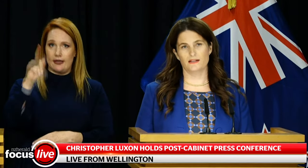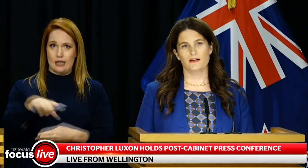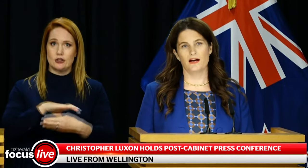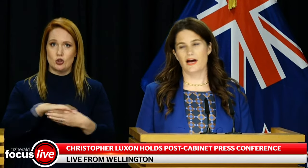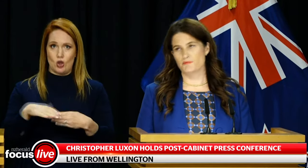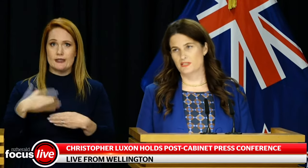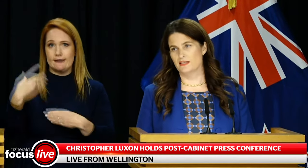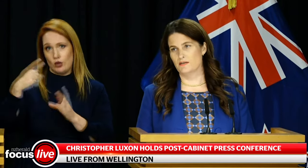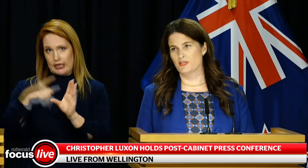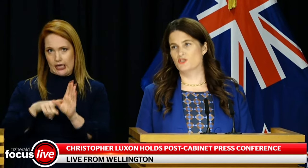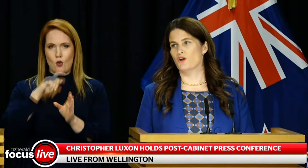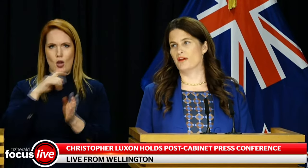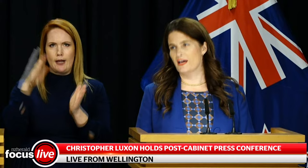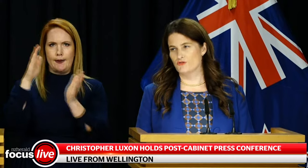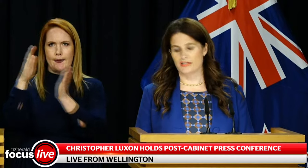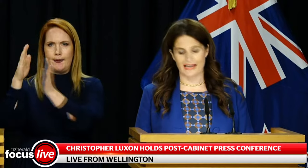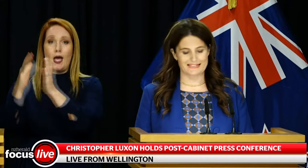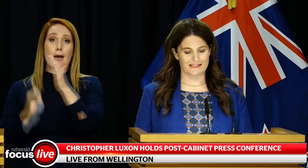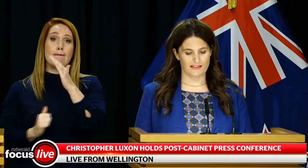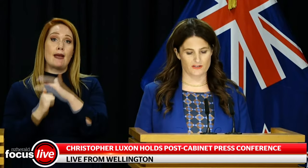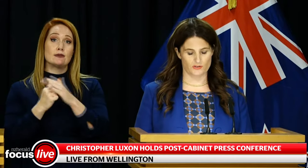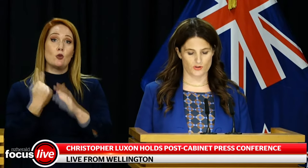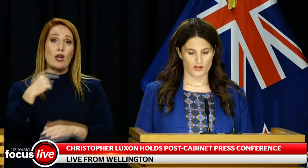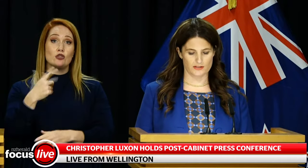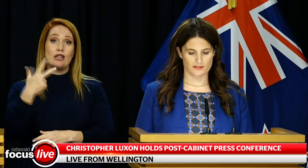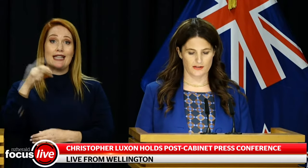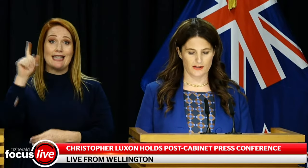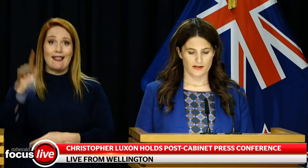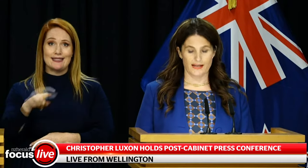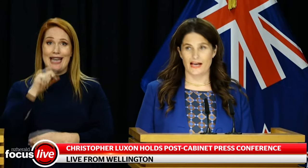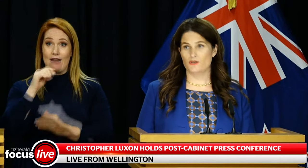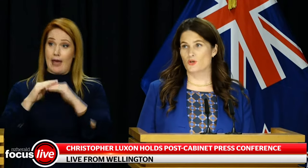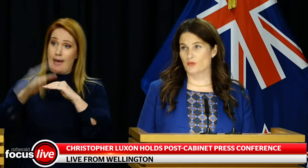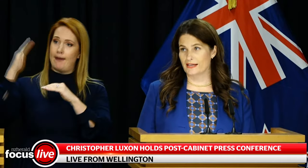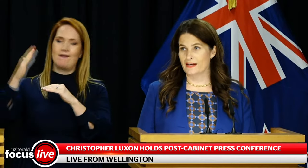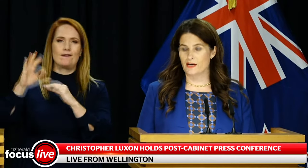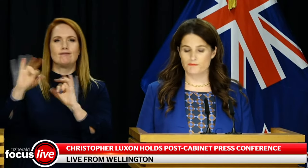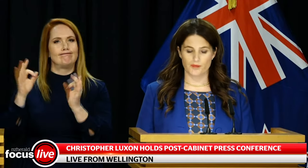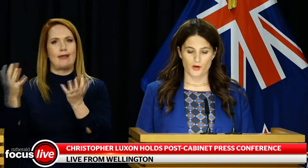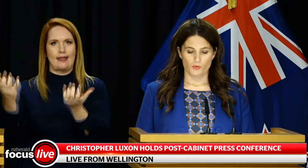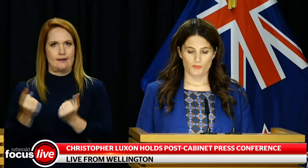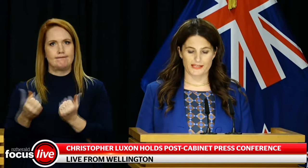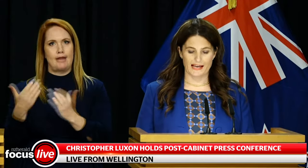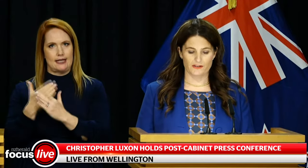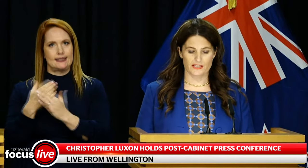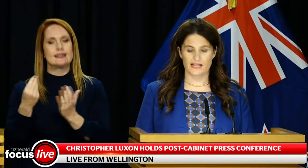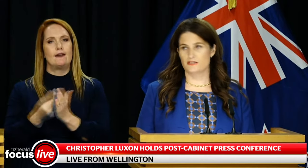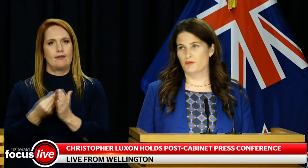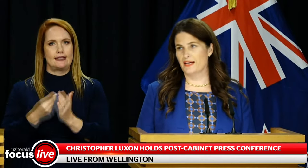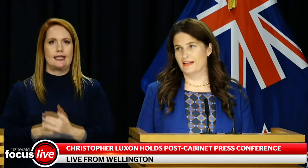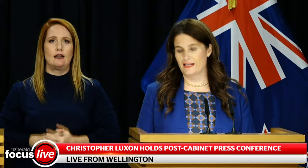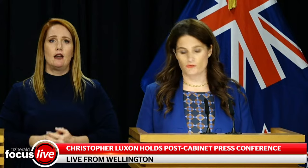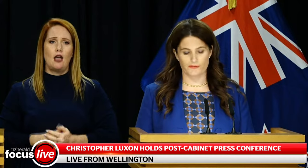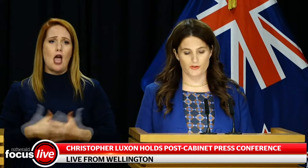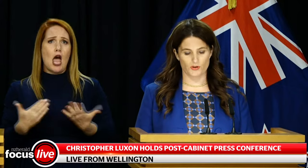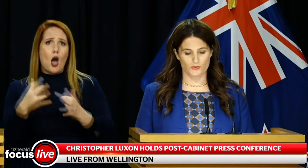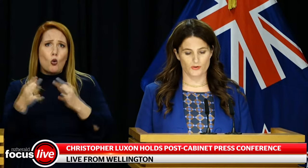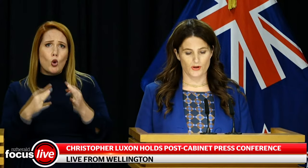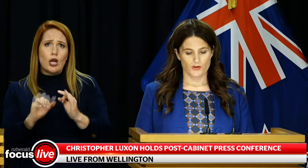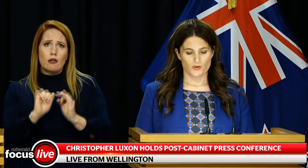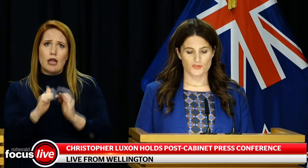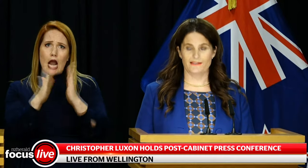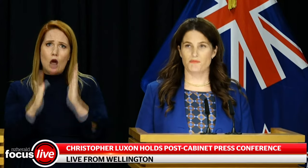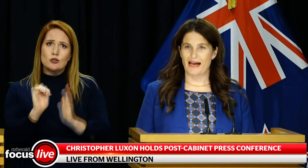a year, up to the limit of $180,000. Household income will be calculated by Inland